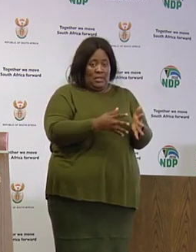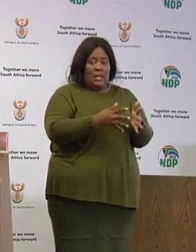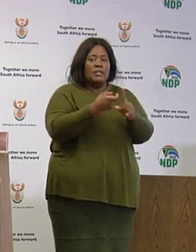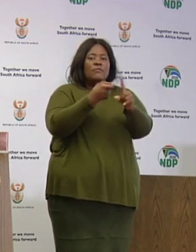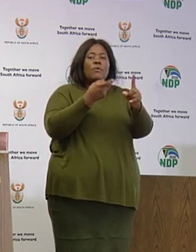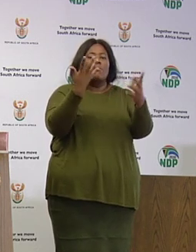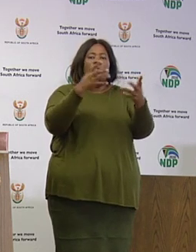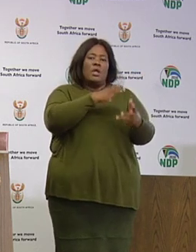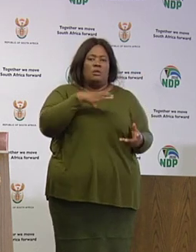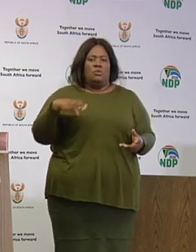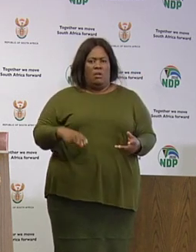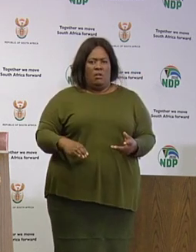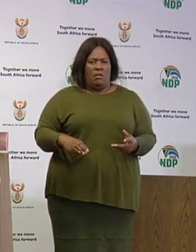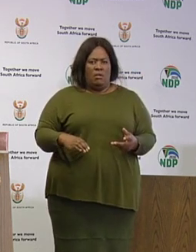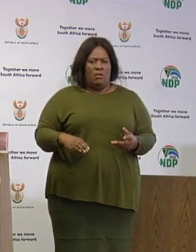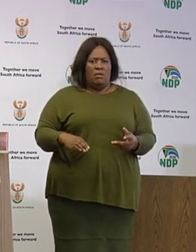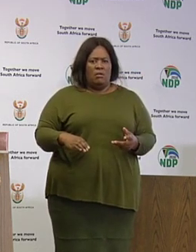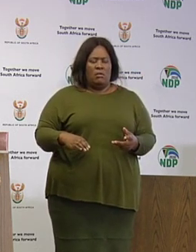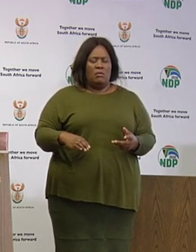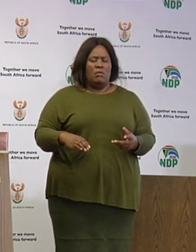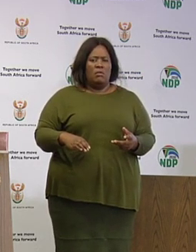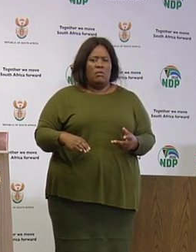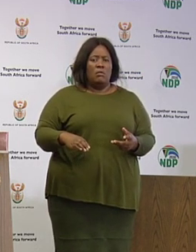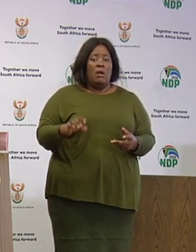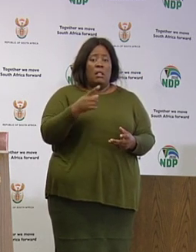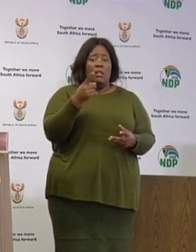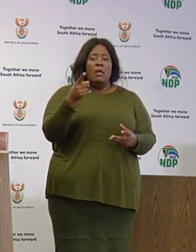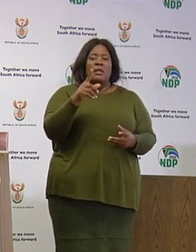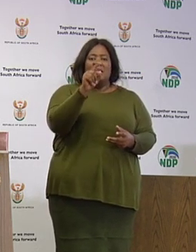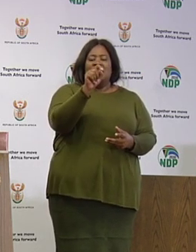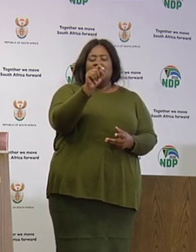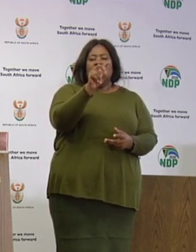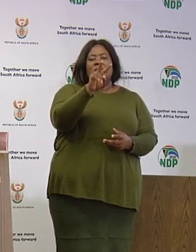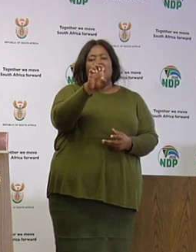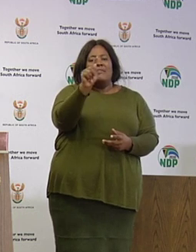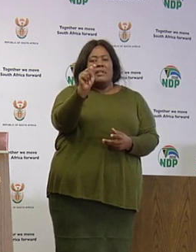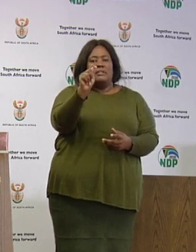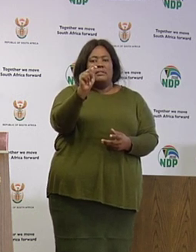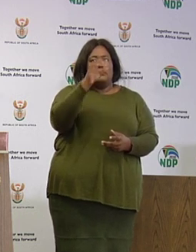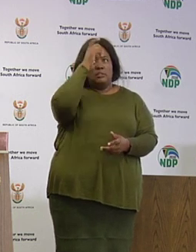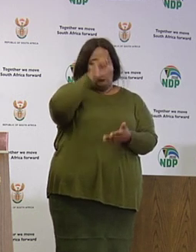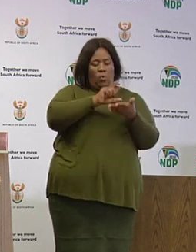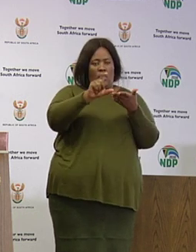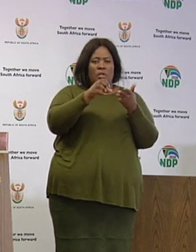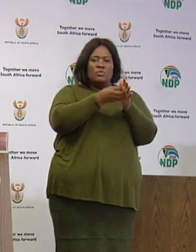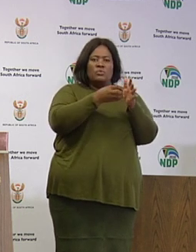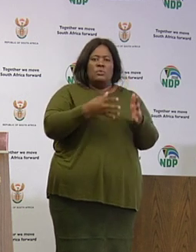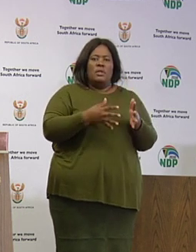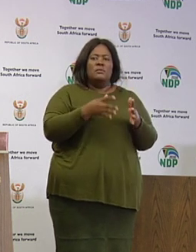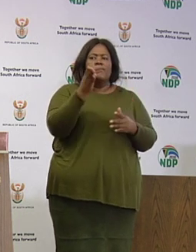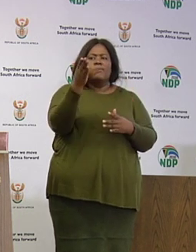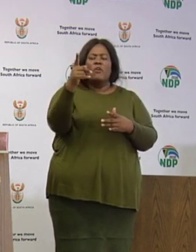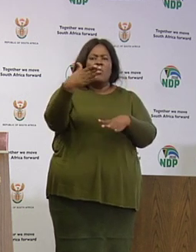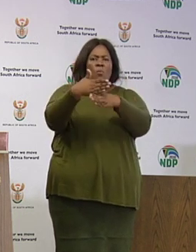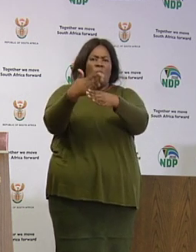from China who were our TVET college students who were there for workplace or